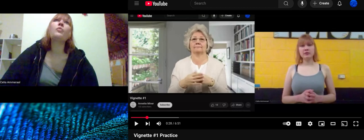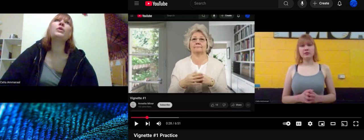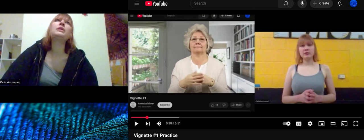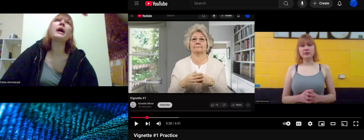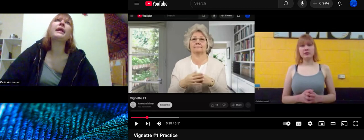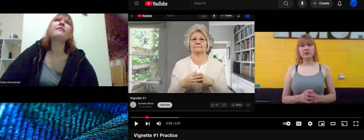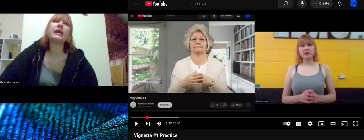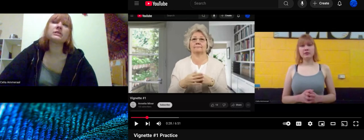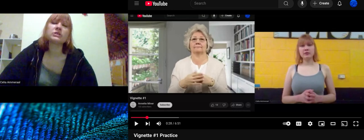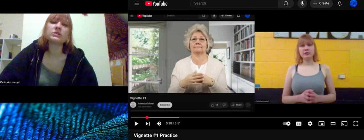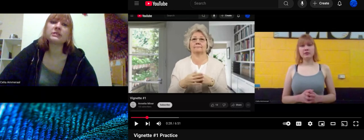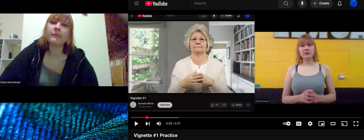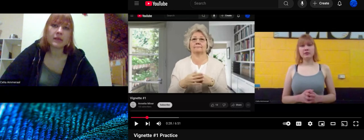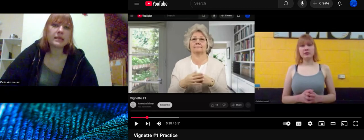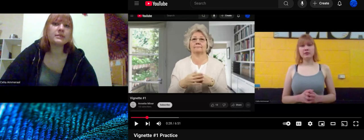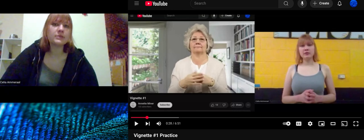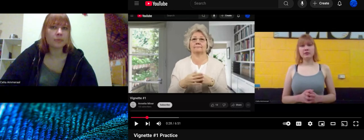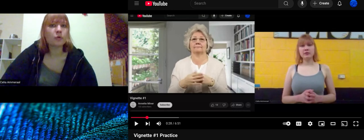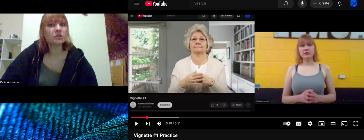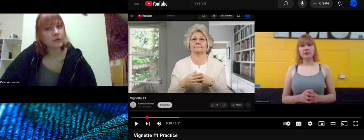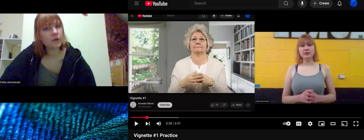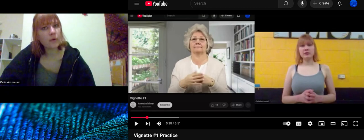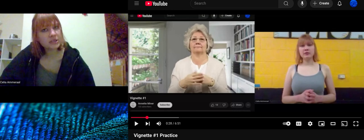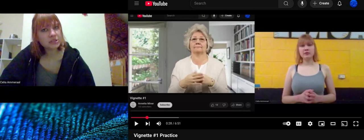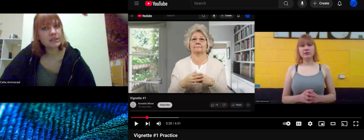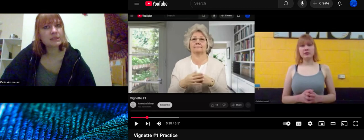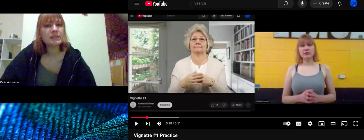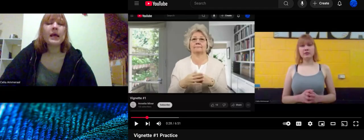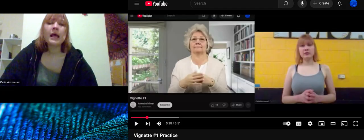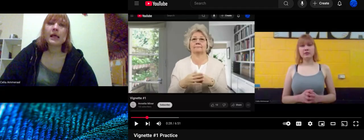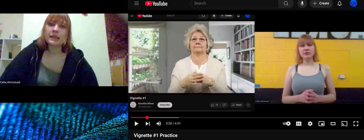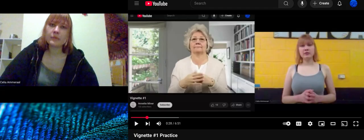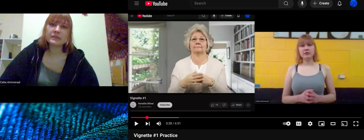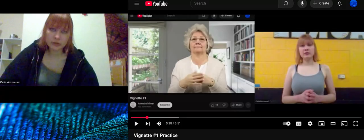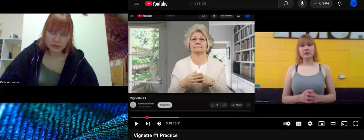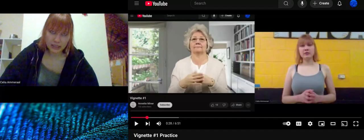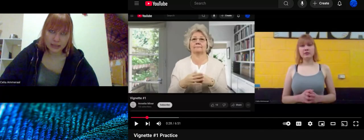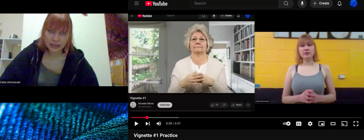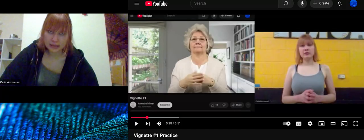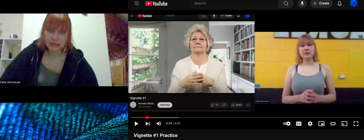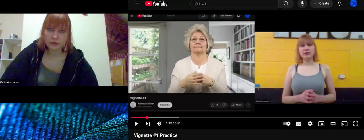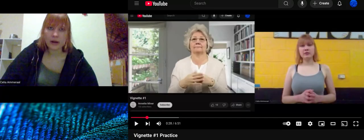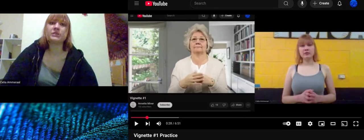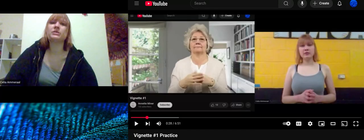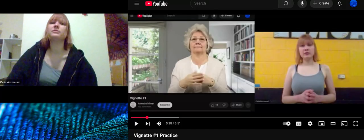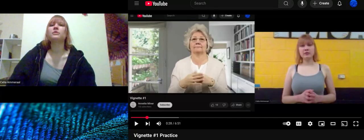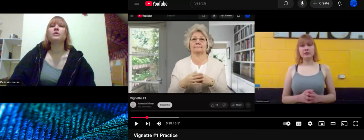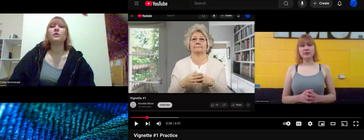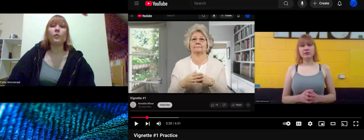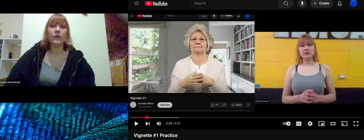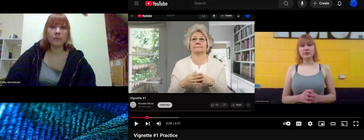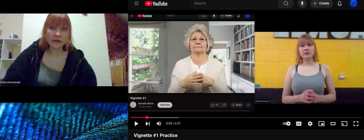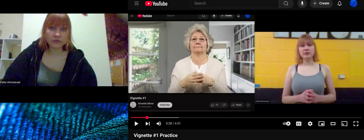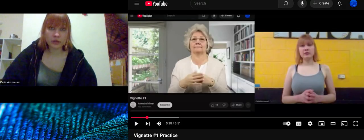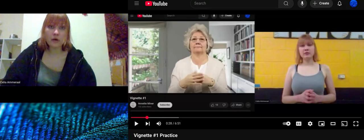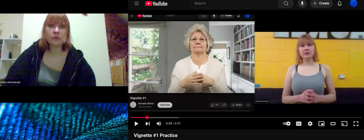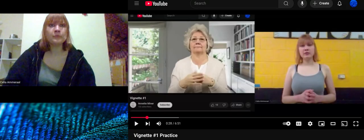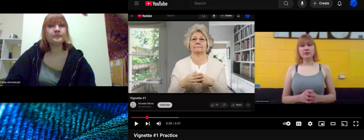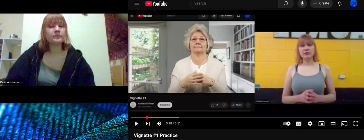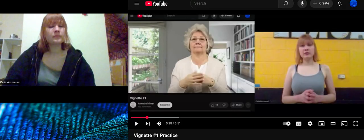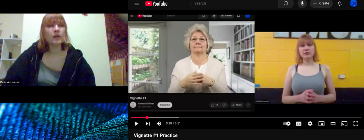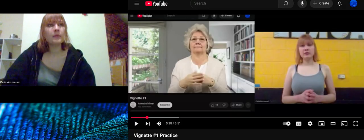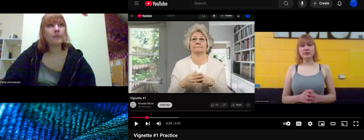maybe would not have answered some of the easier, more general questions that was later signed in this interaction. We will never